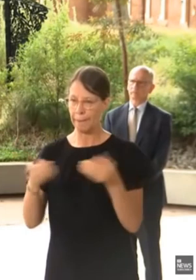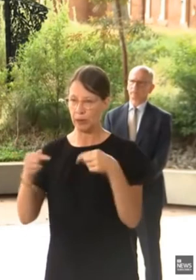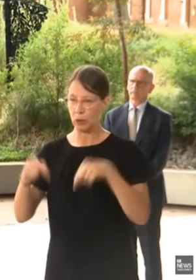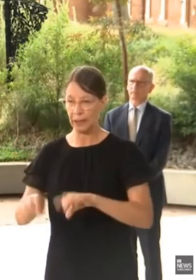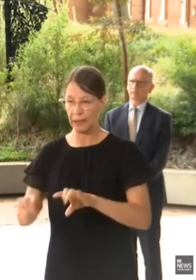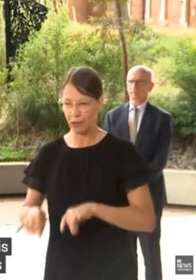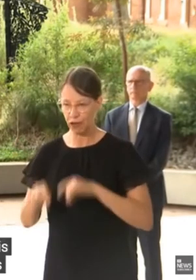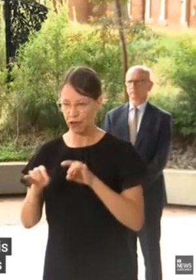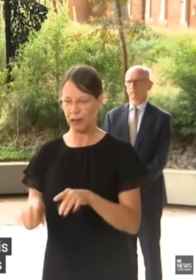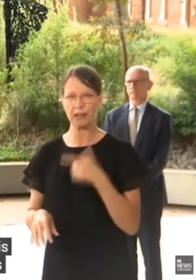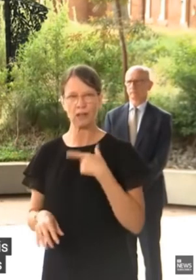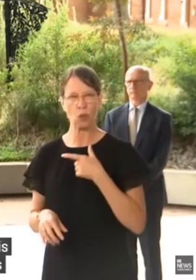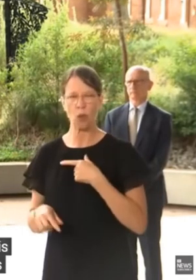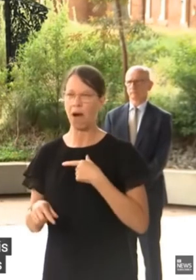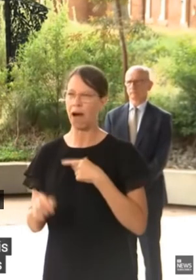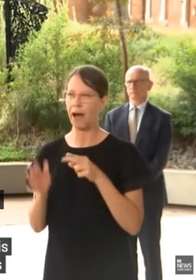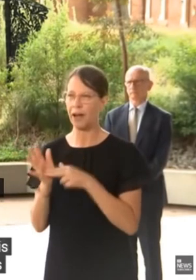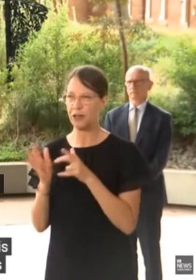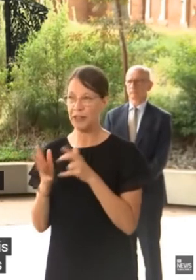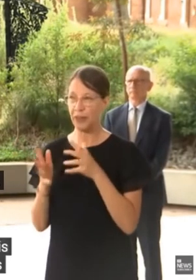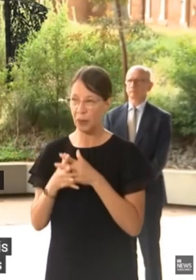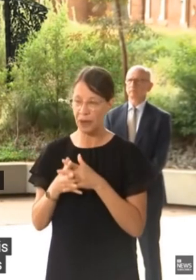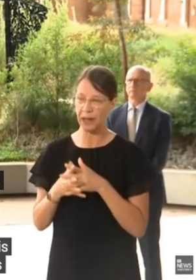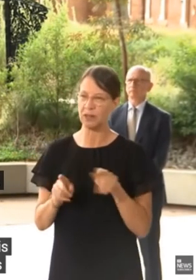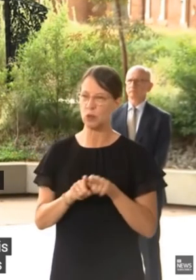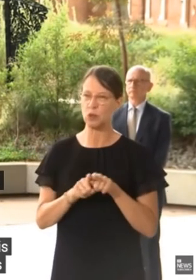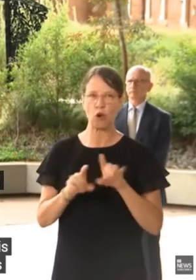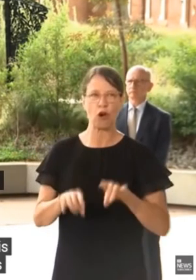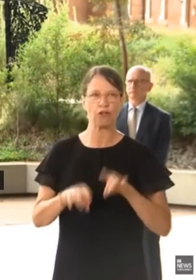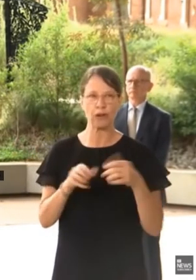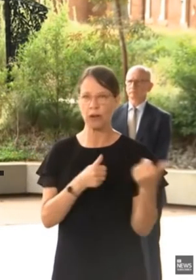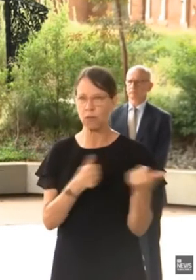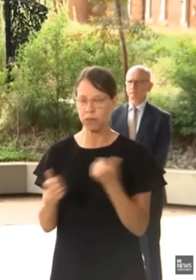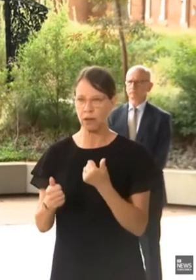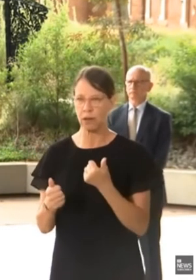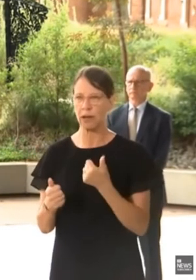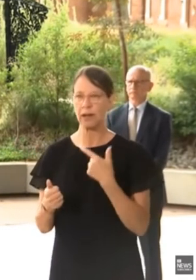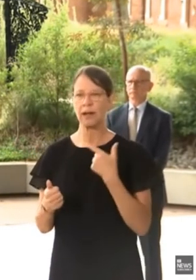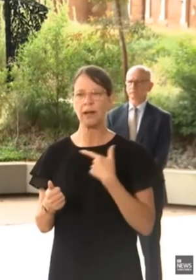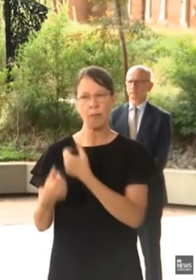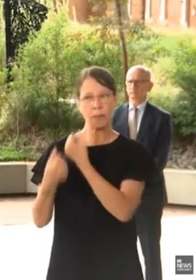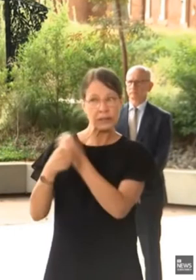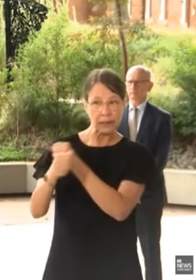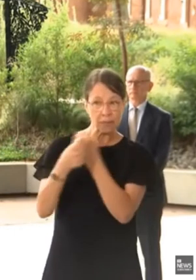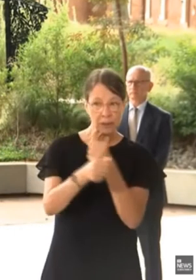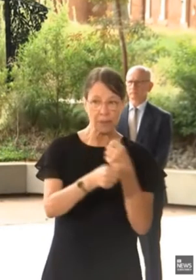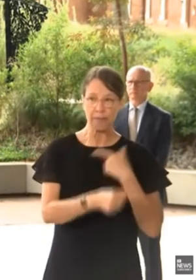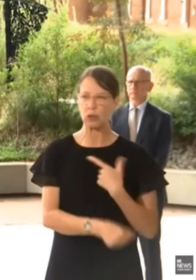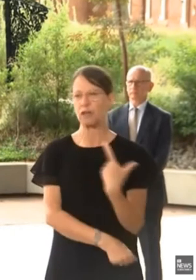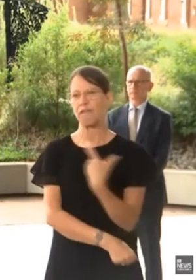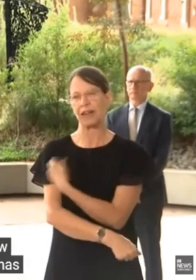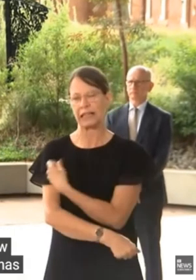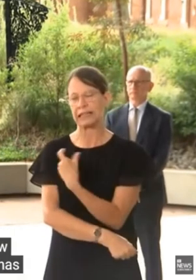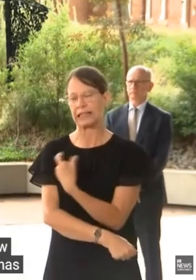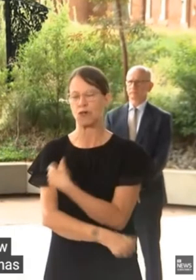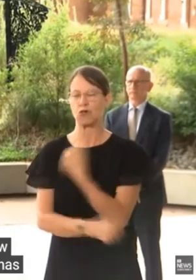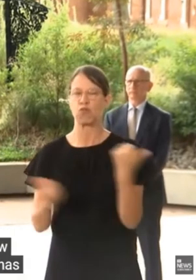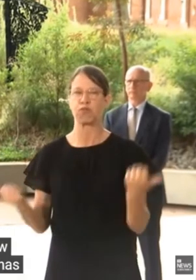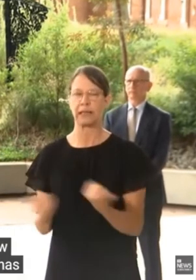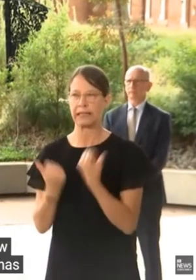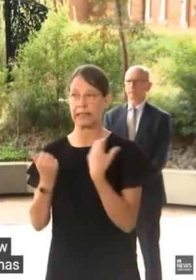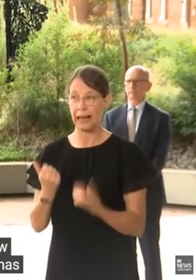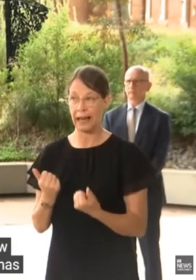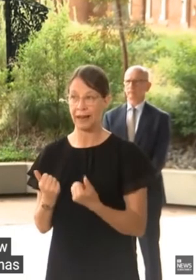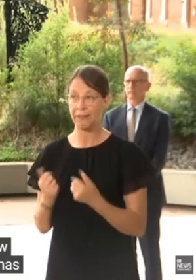has clearly protected the people of New South Wales and the people of Australia has been that high vaccination rate. And if we can keep that effort going as we move